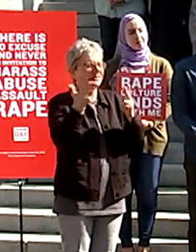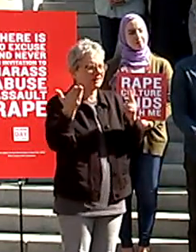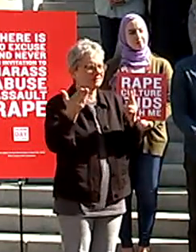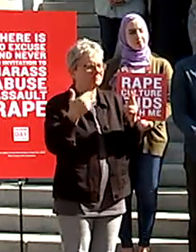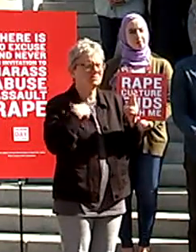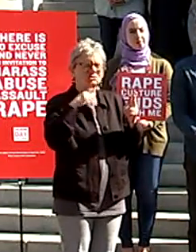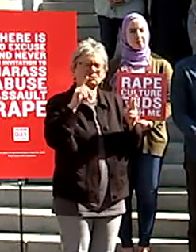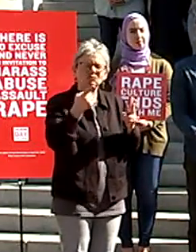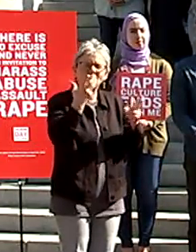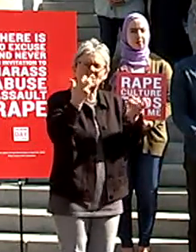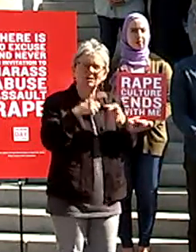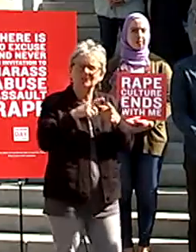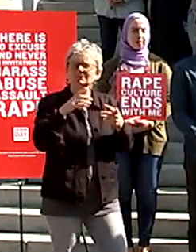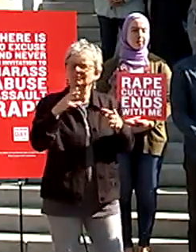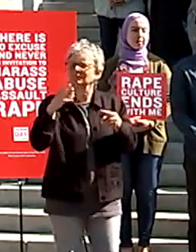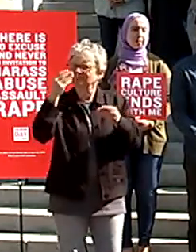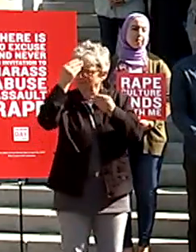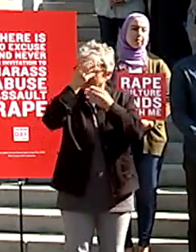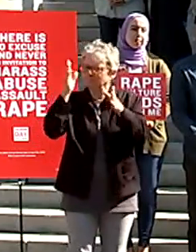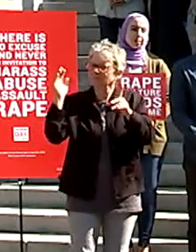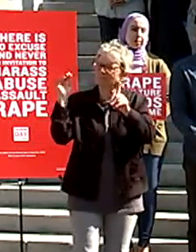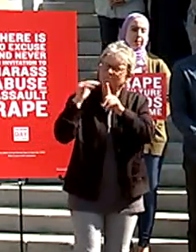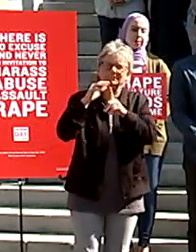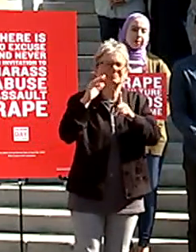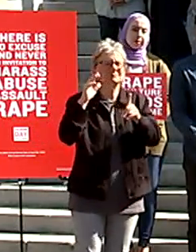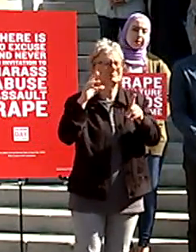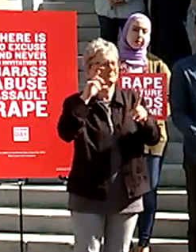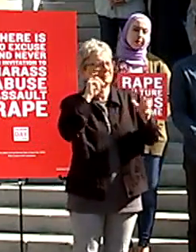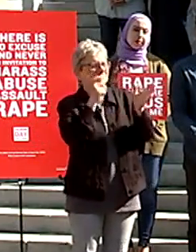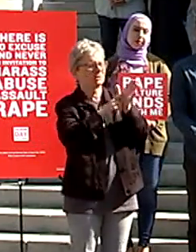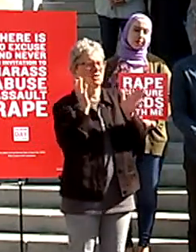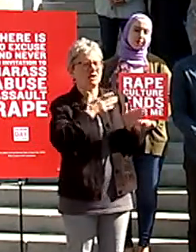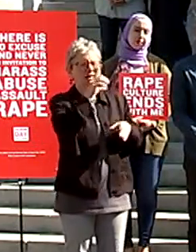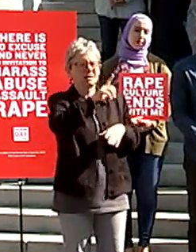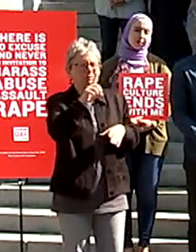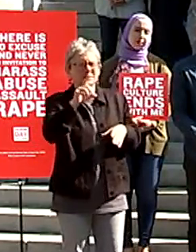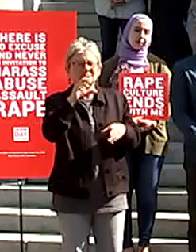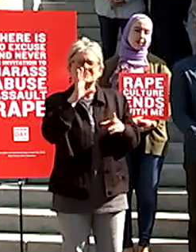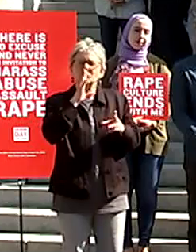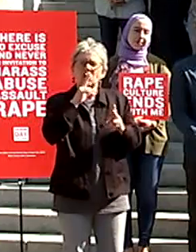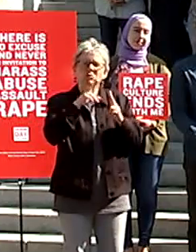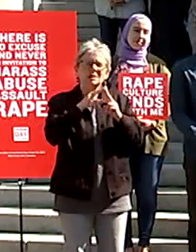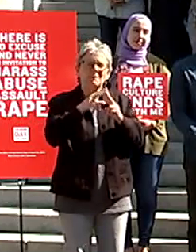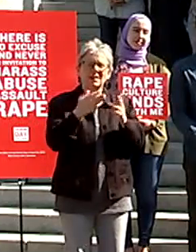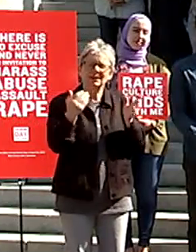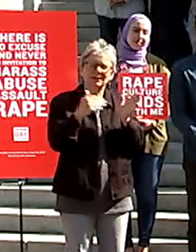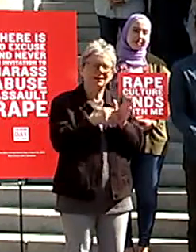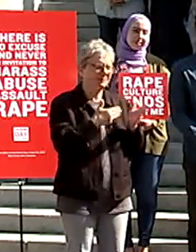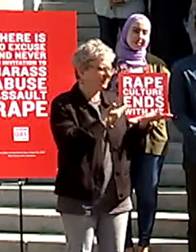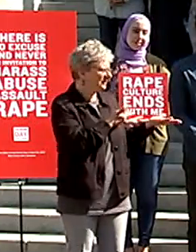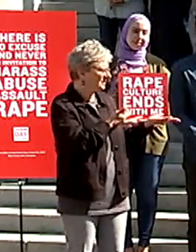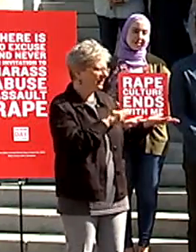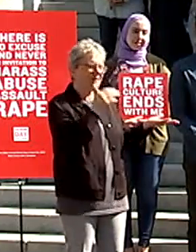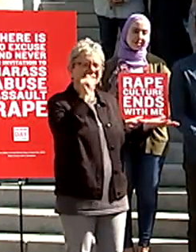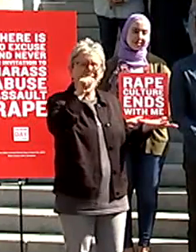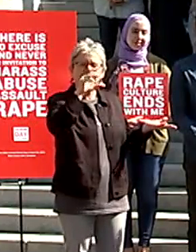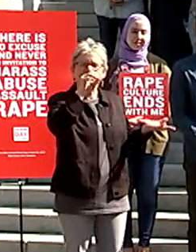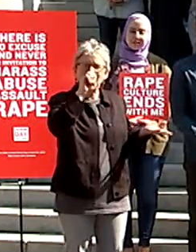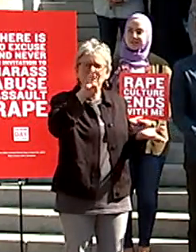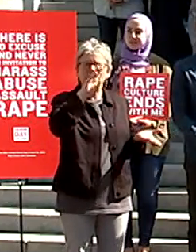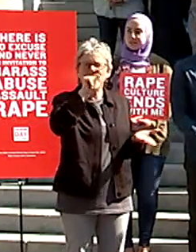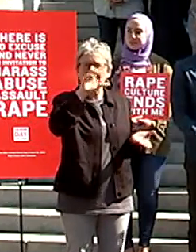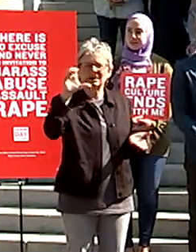I just want to give a shout out to our Denim Day spokescouple again. Yes. Aloe Black